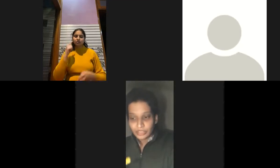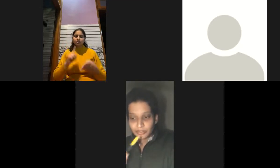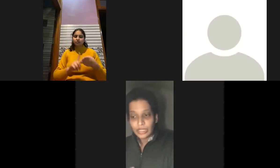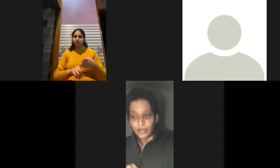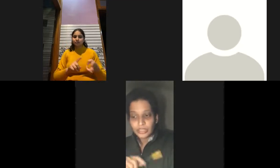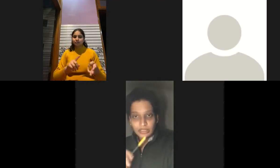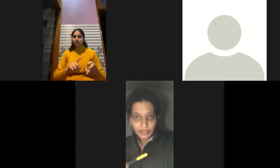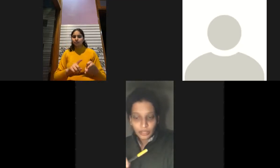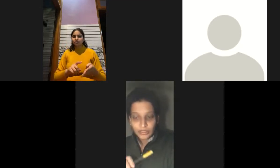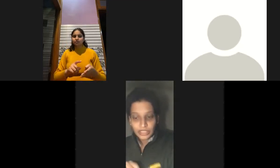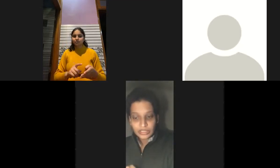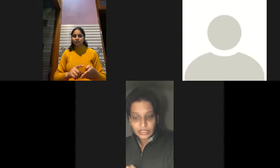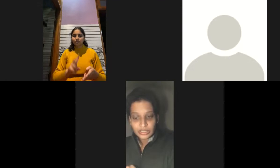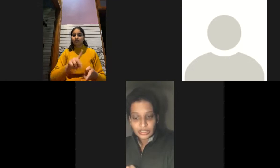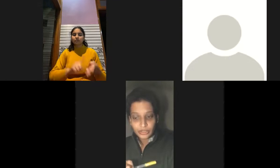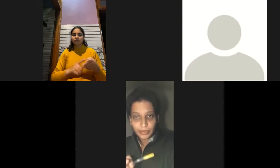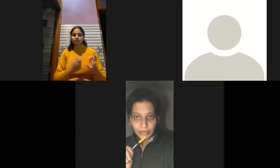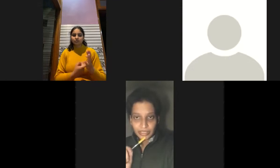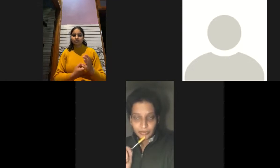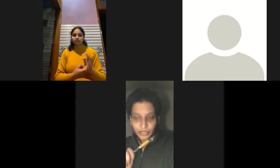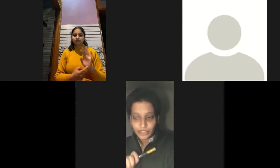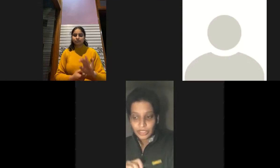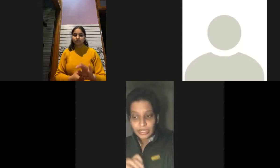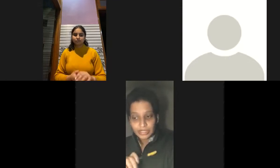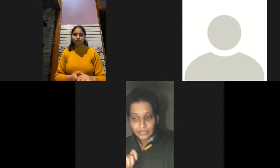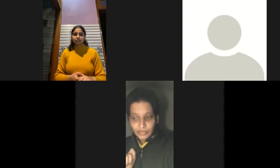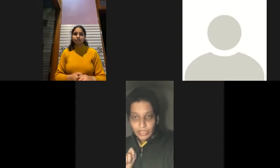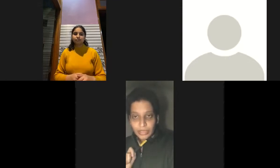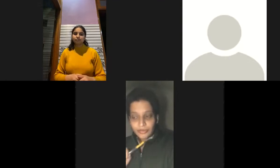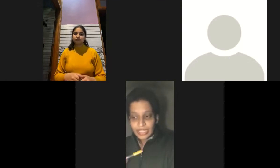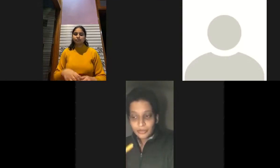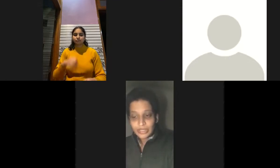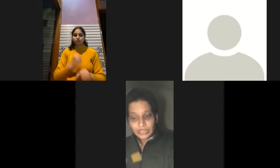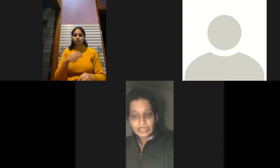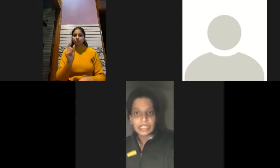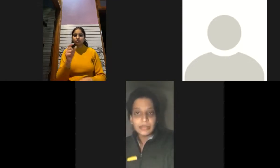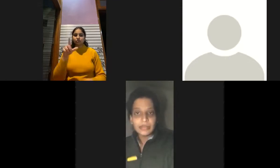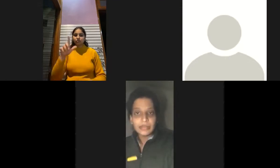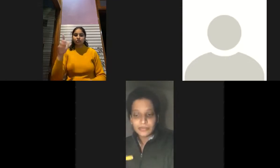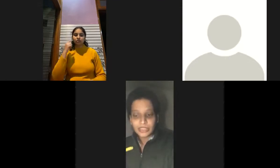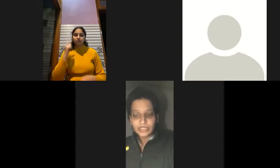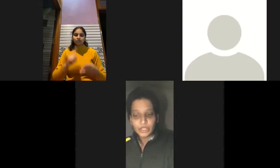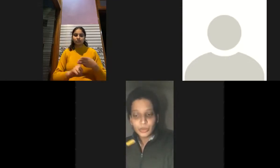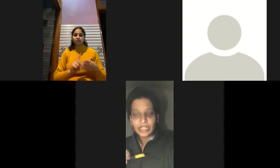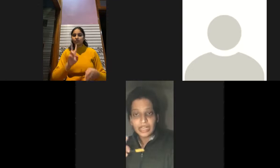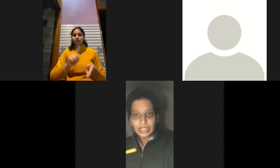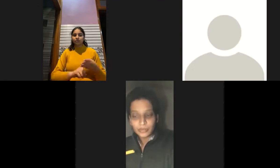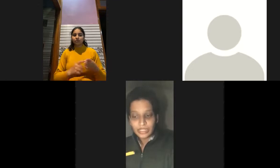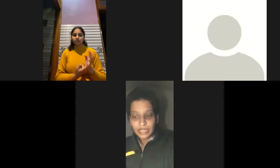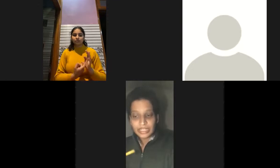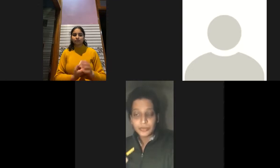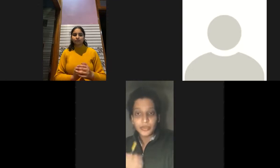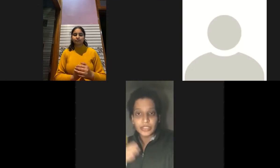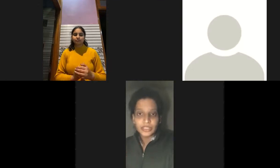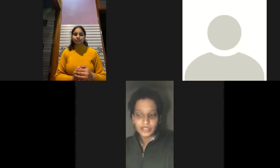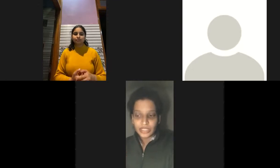the novel traces adventures of the 18th century pragmatic voyager Gulliver, while within the same, it subverts human anatomy